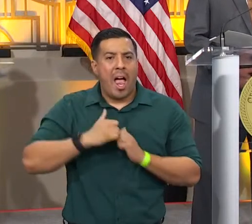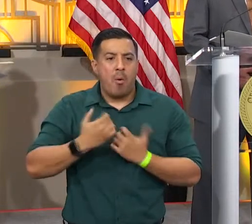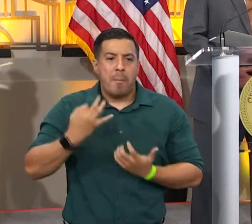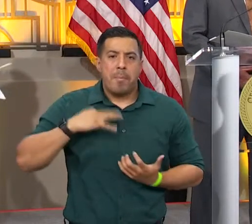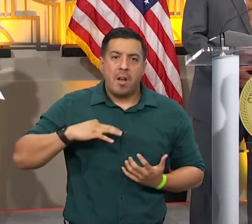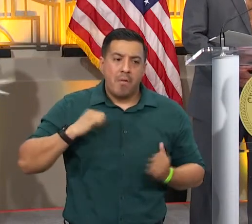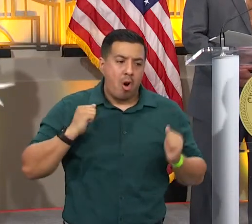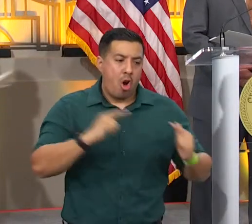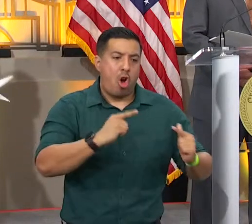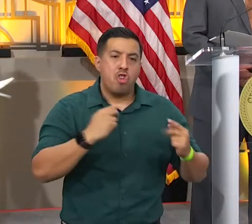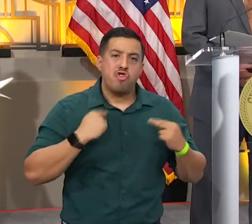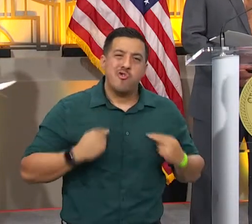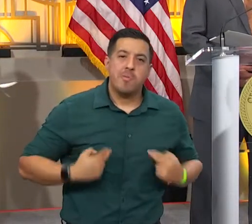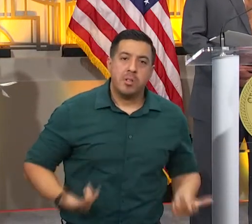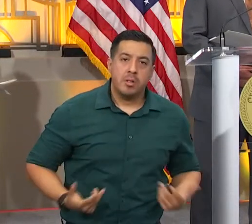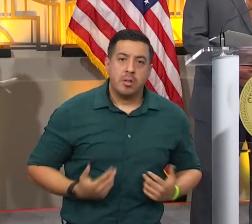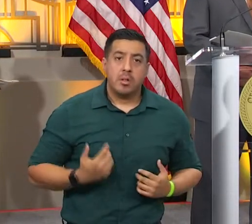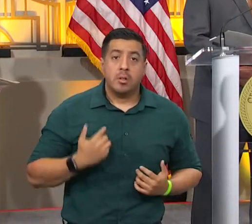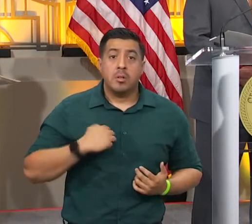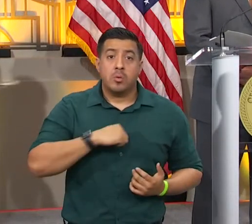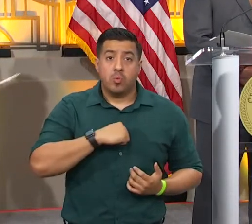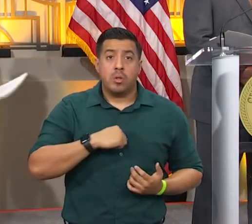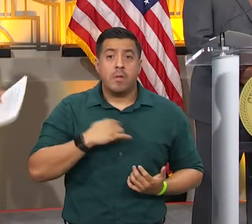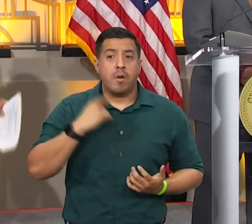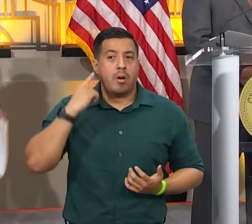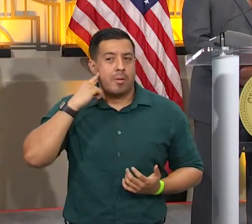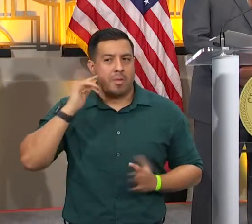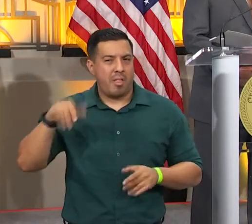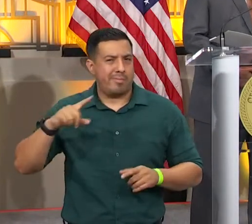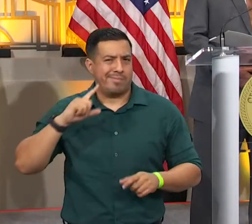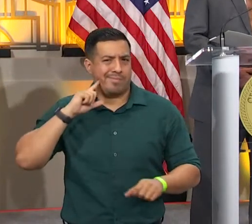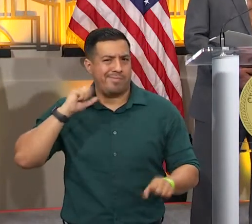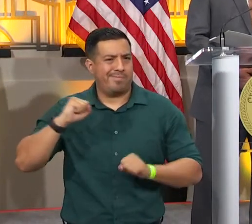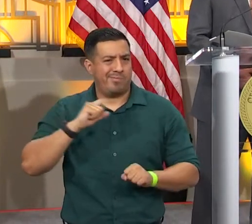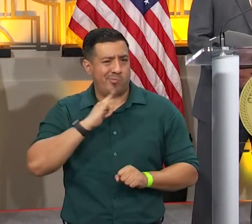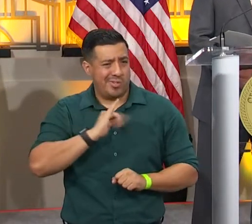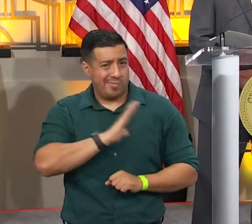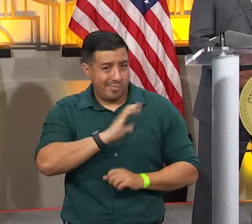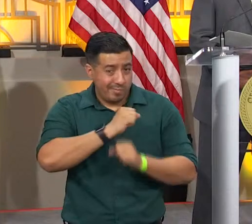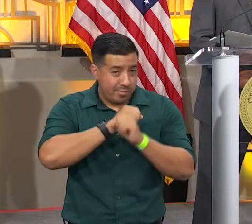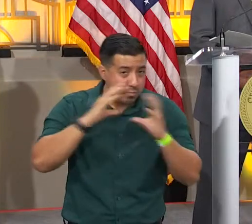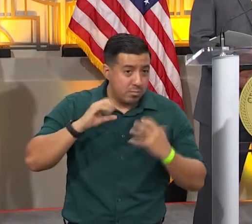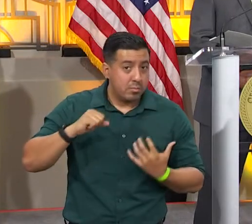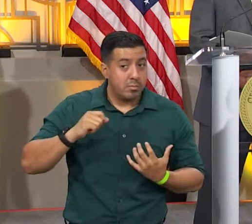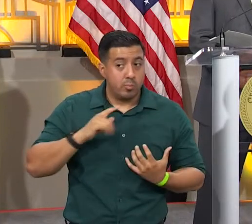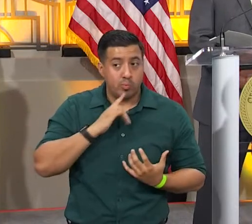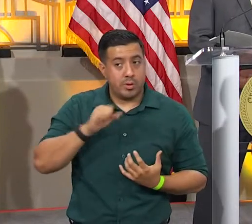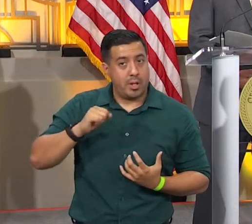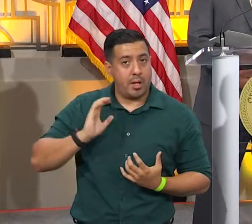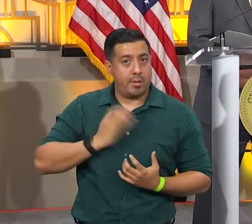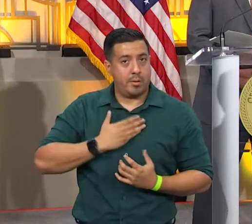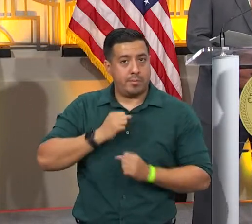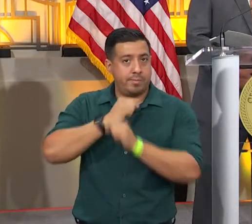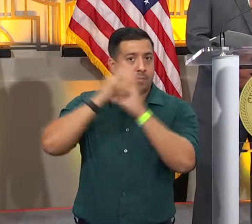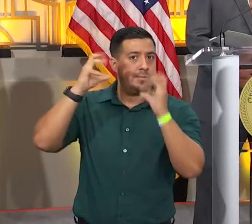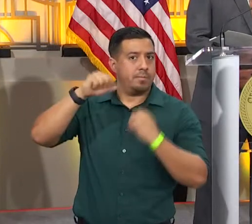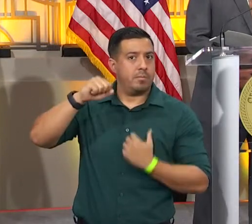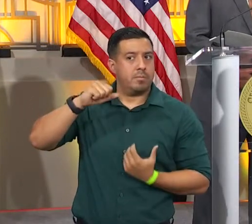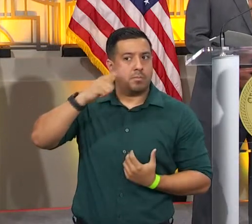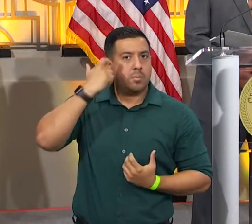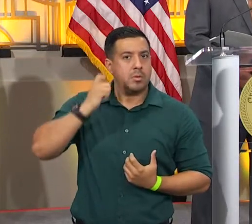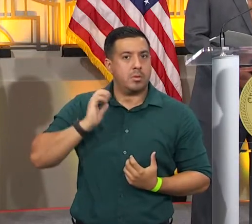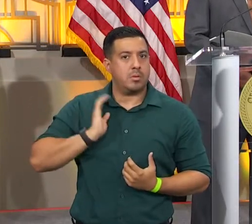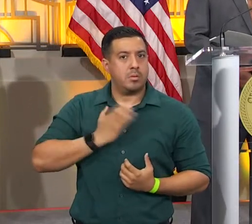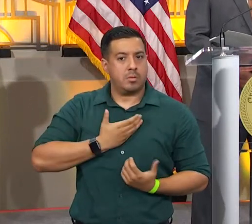everywhere. We often hear that that is a very bold statement, bold vision, and in fact, it is, because we believe